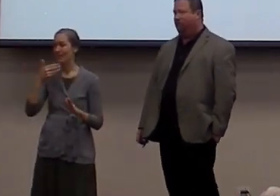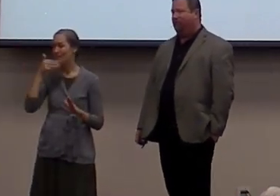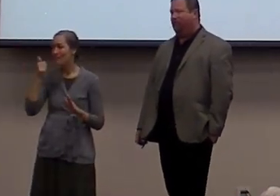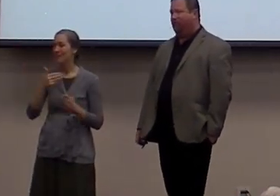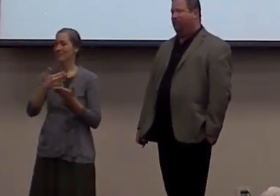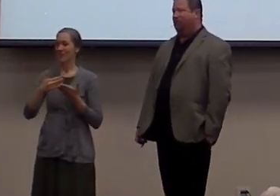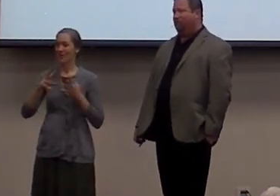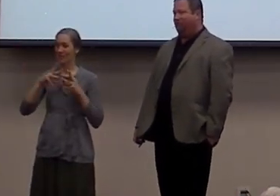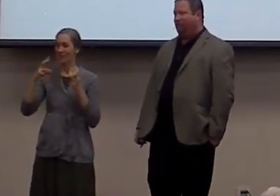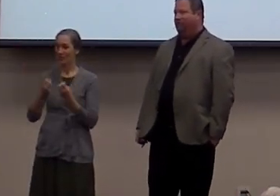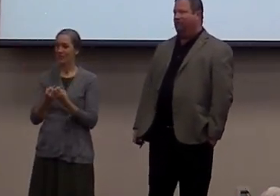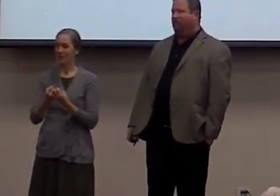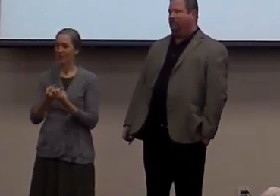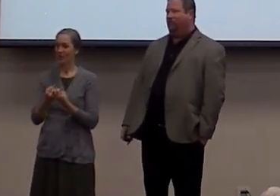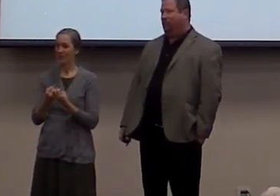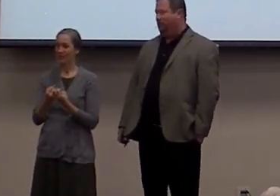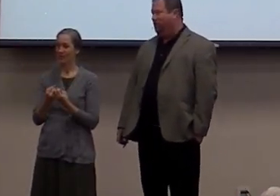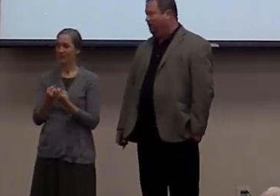workshop.